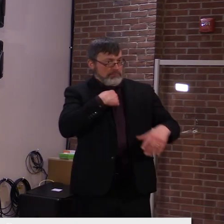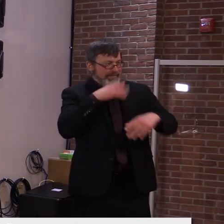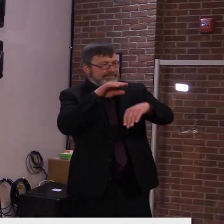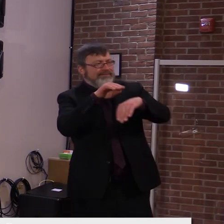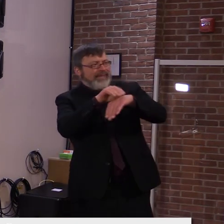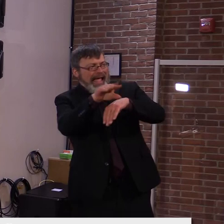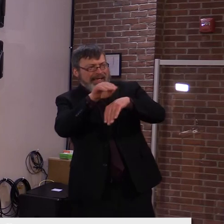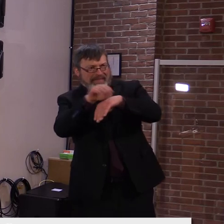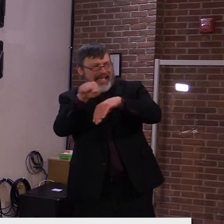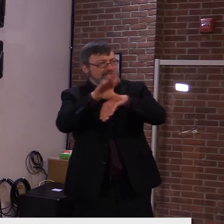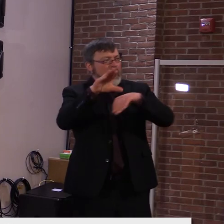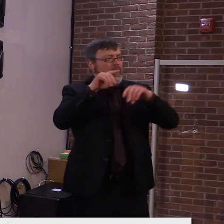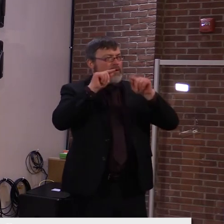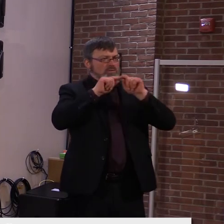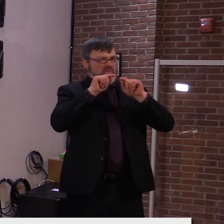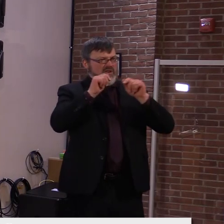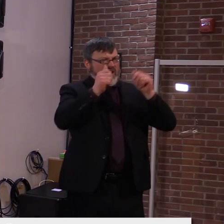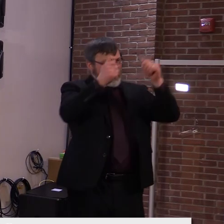that's giving